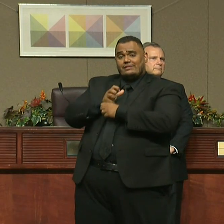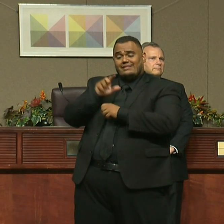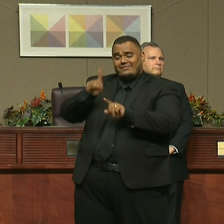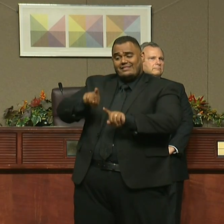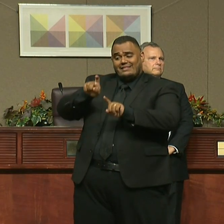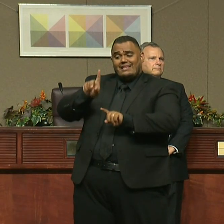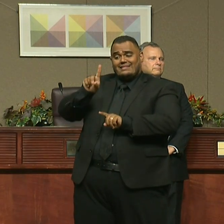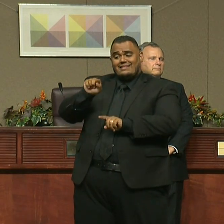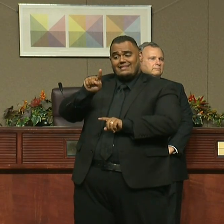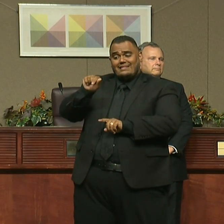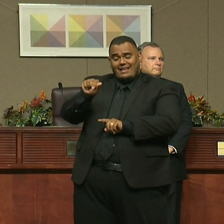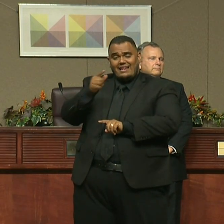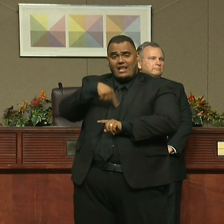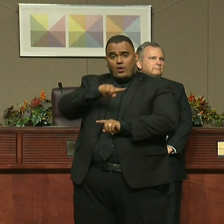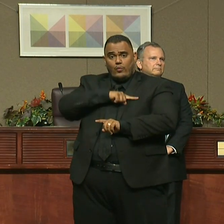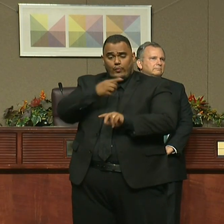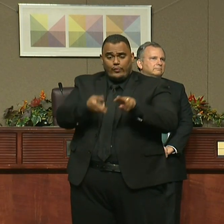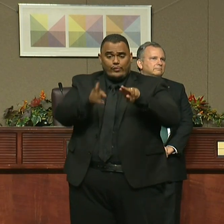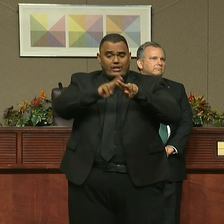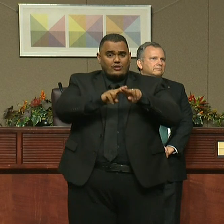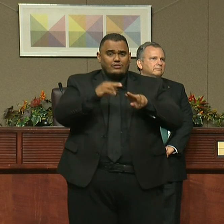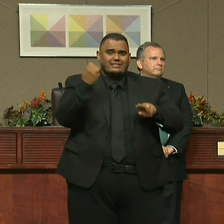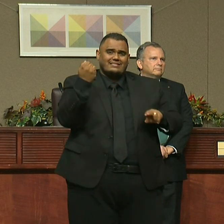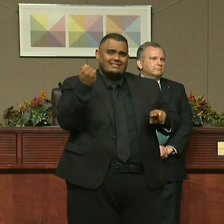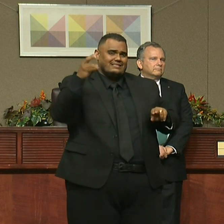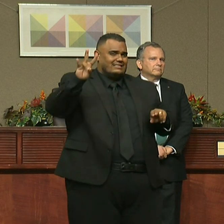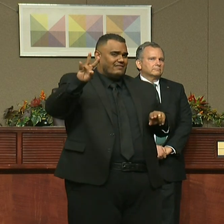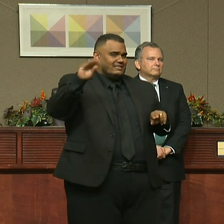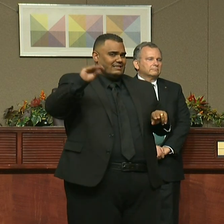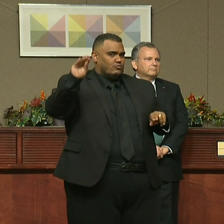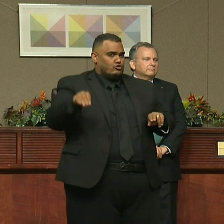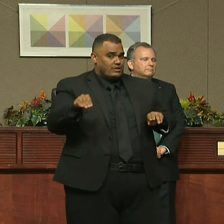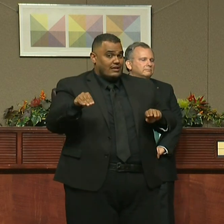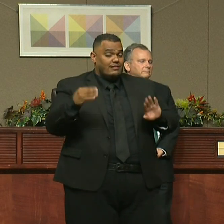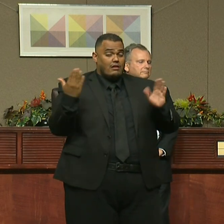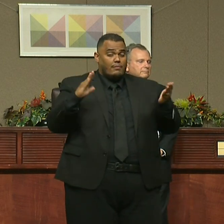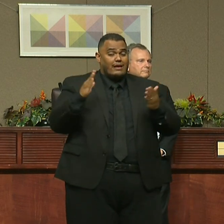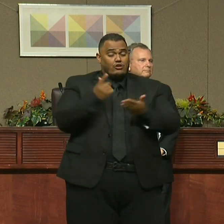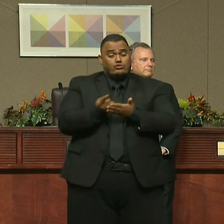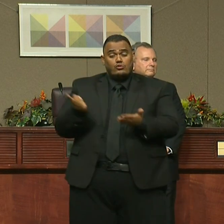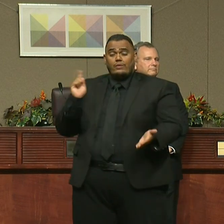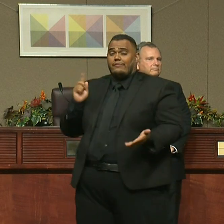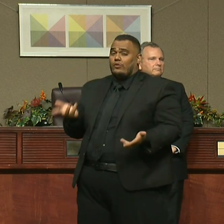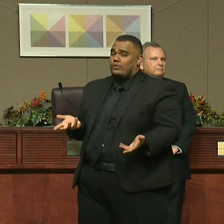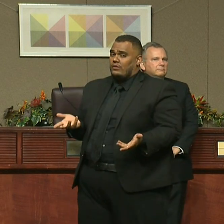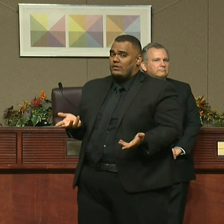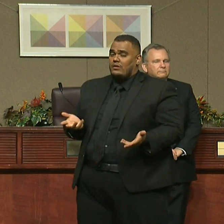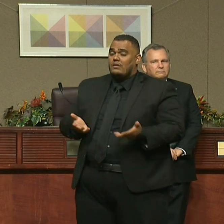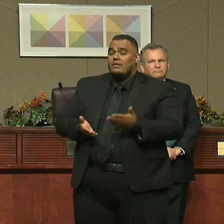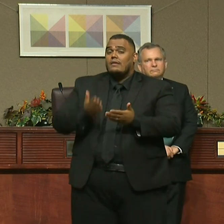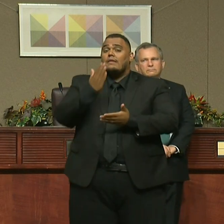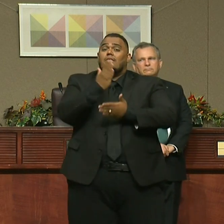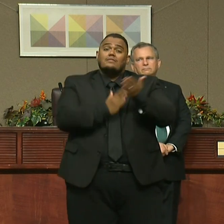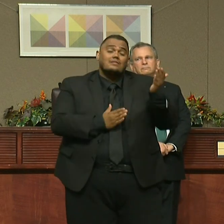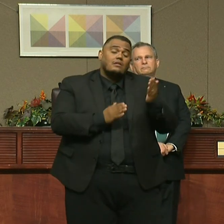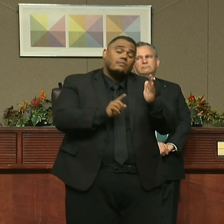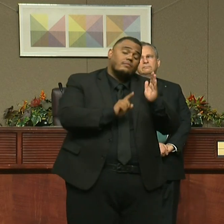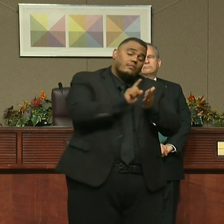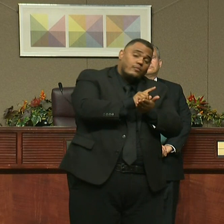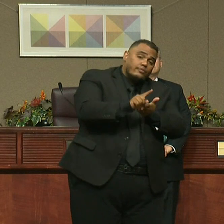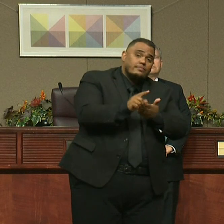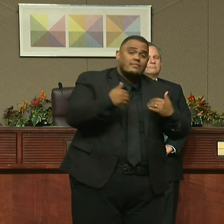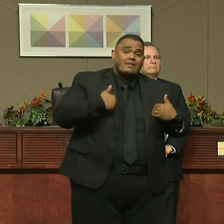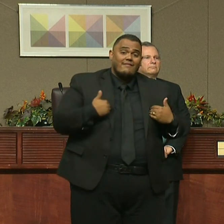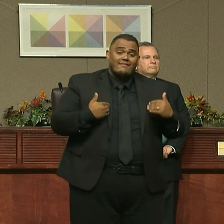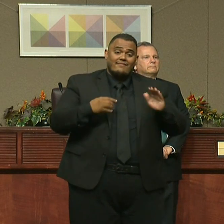increased 17% with respect to the prior week. But some weeks also have negative growth, so it's really all